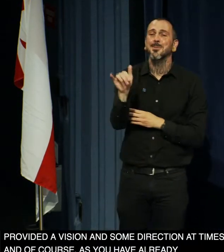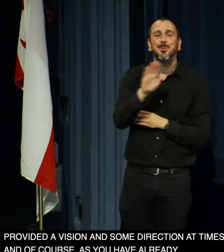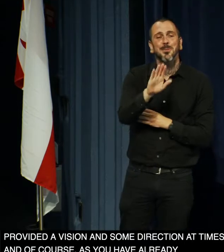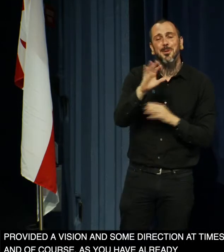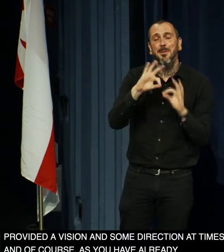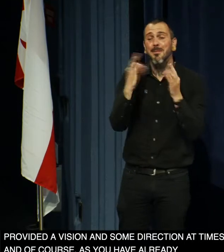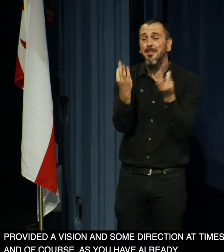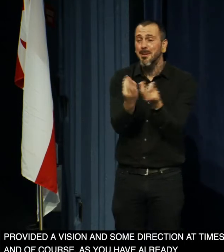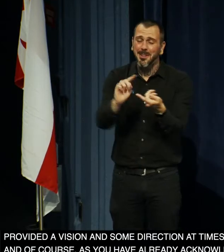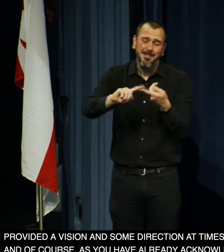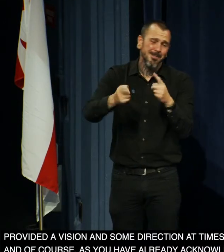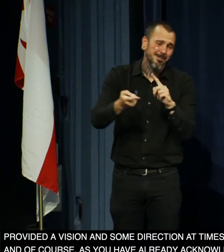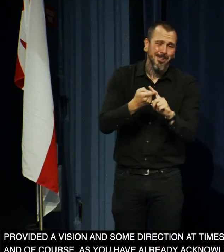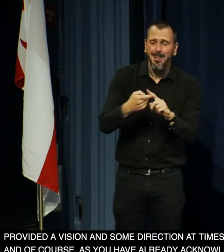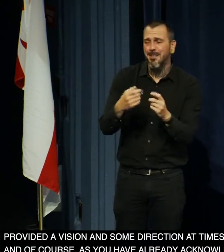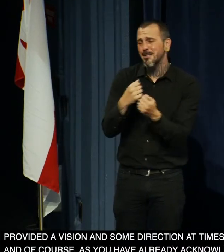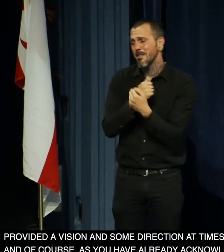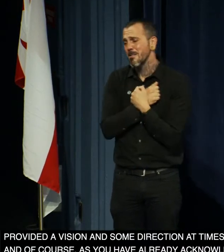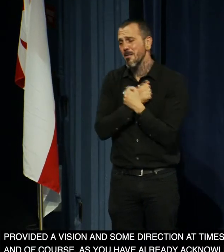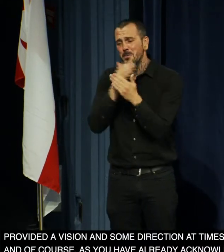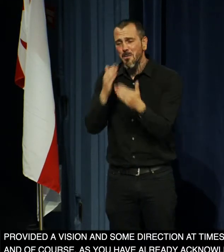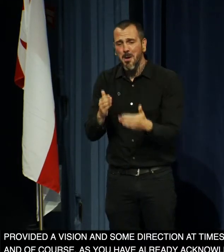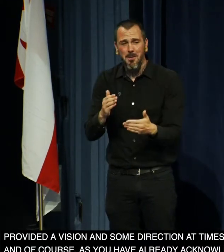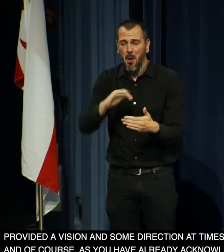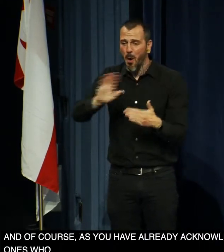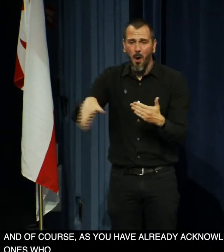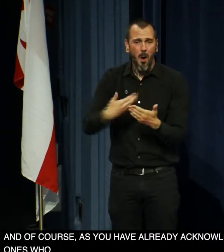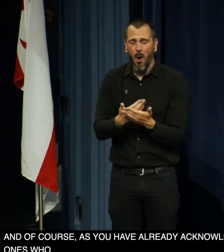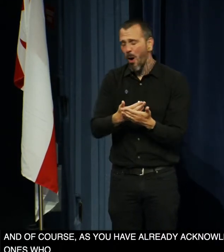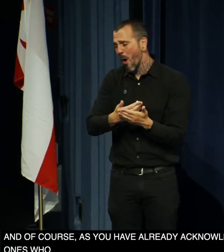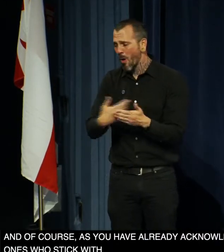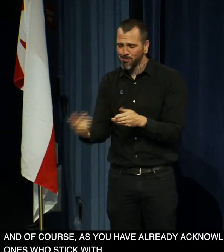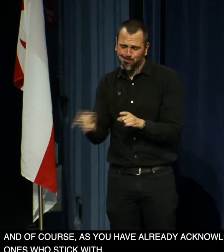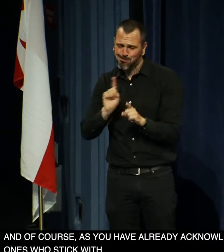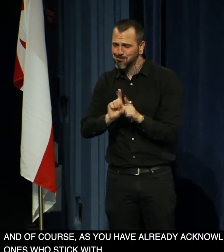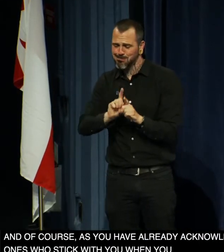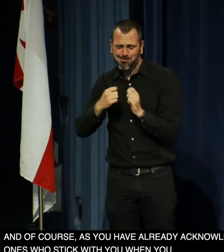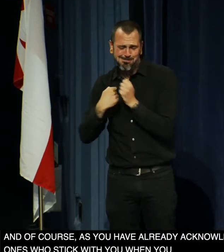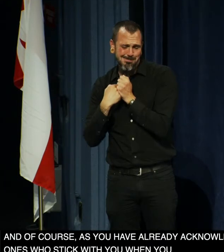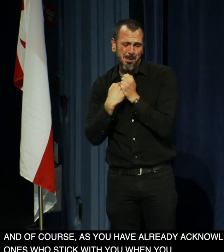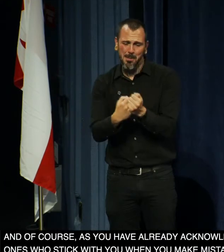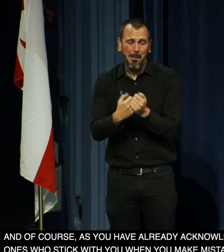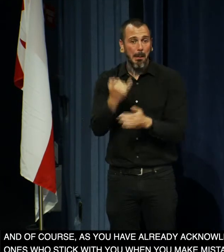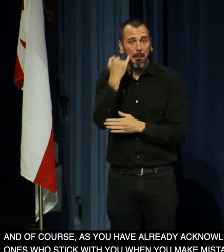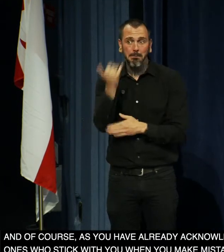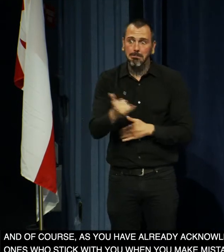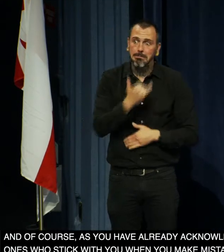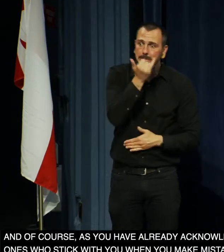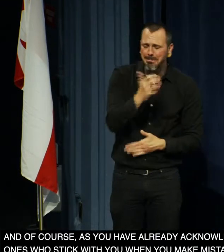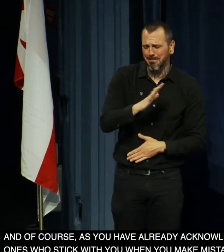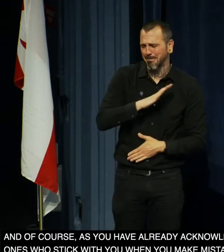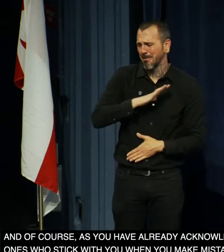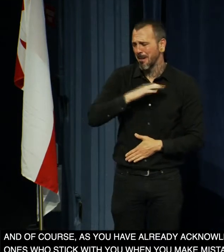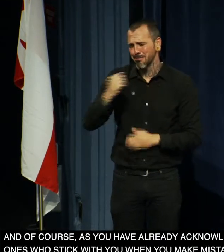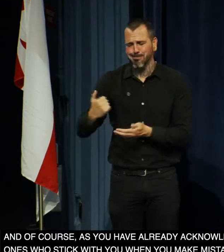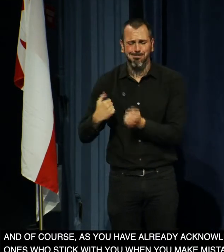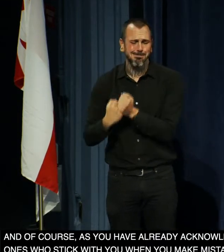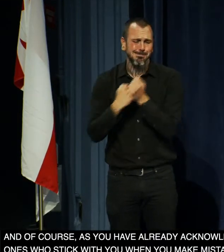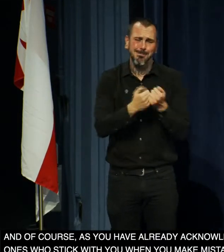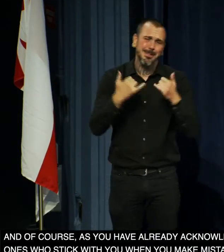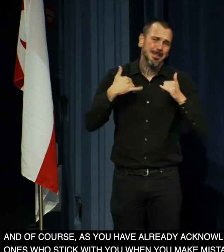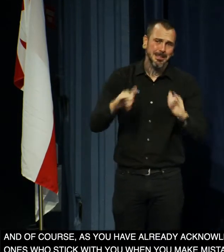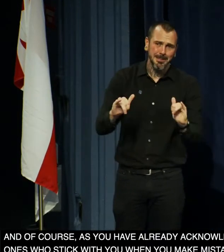journey. By the time we see those same learners set to graduate, we witness the same enthusiasm, but the